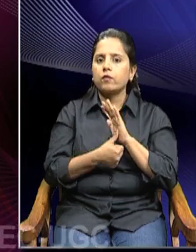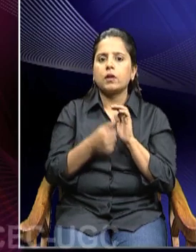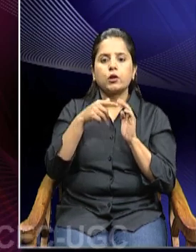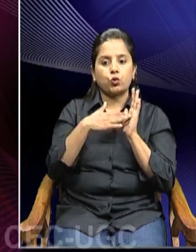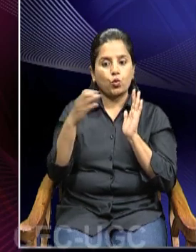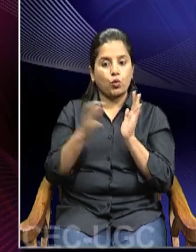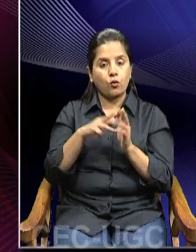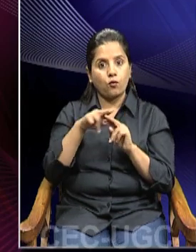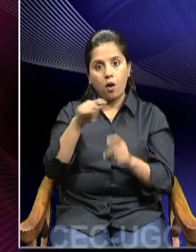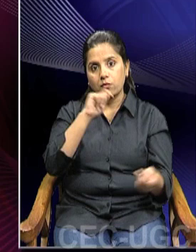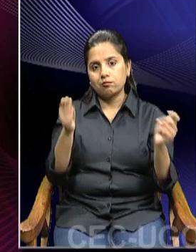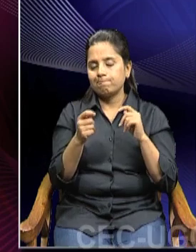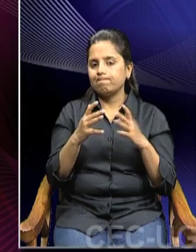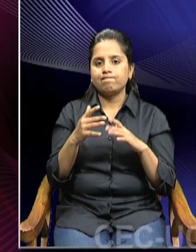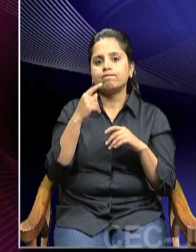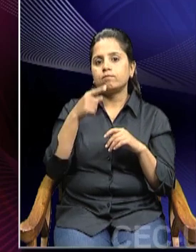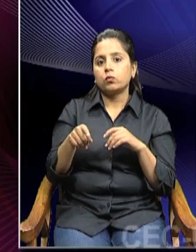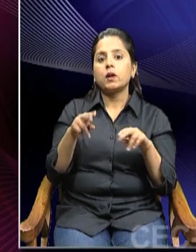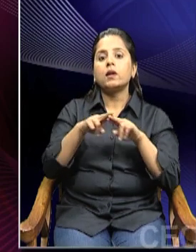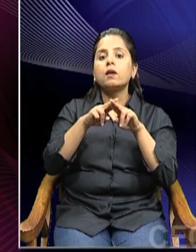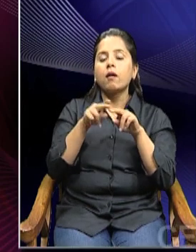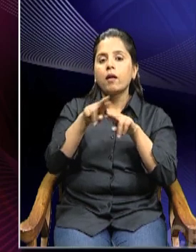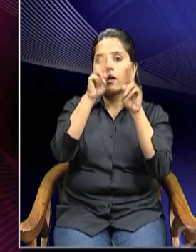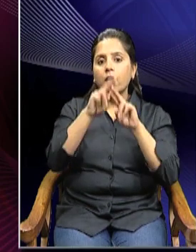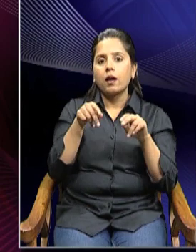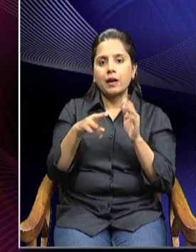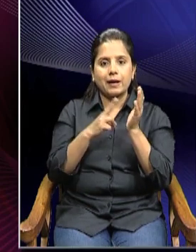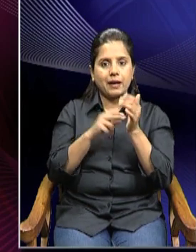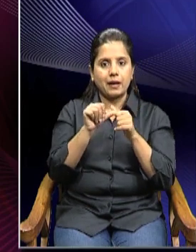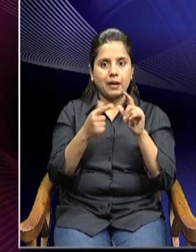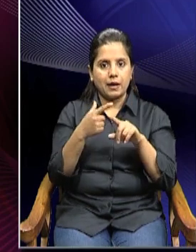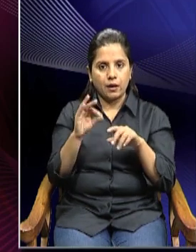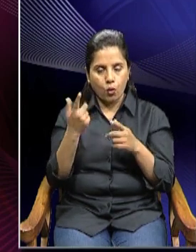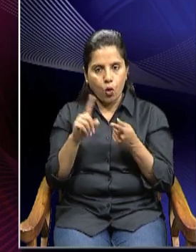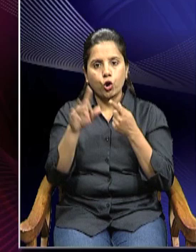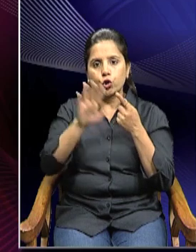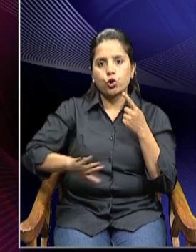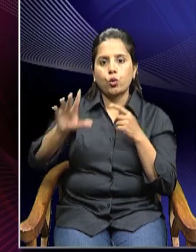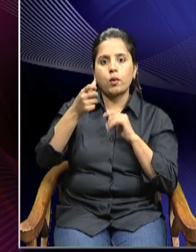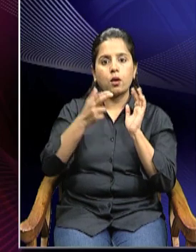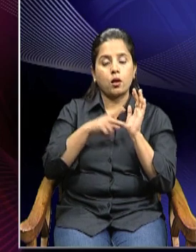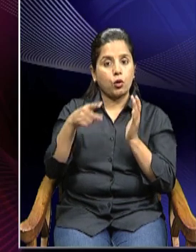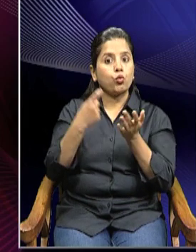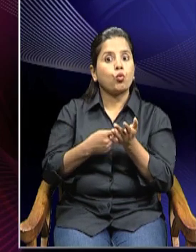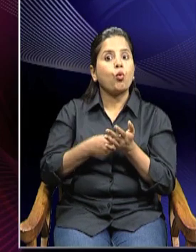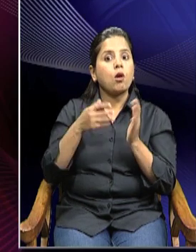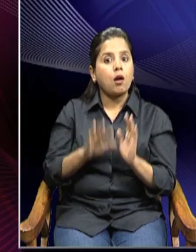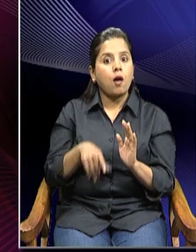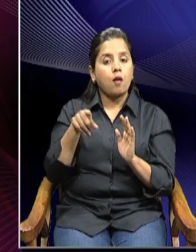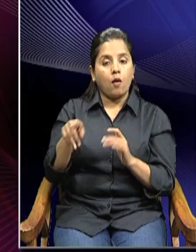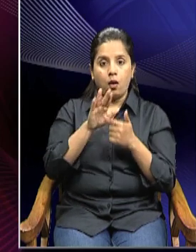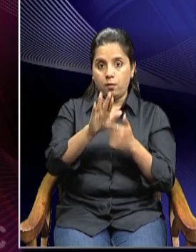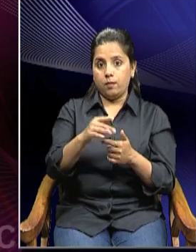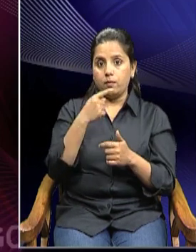zoo. International institutions, for example, NATO or EU, they set rules which governs